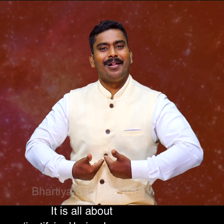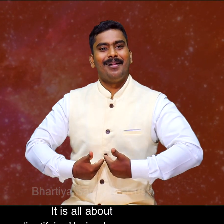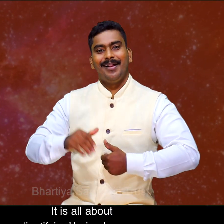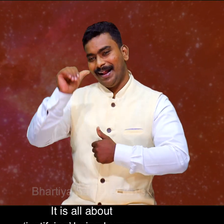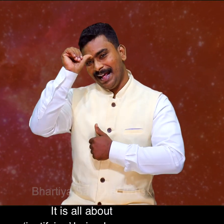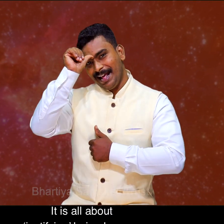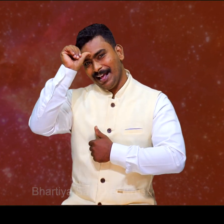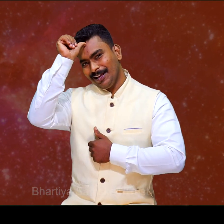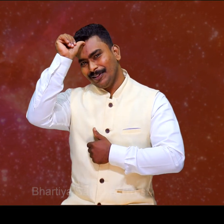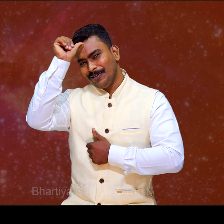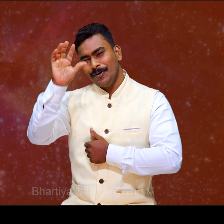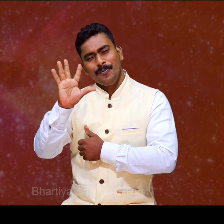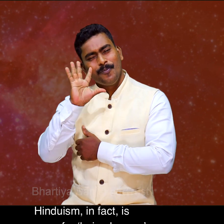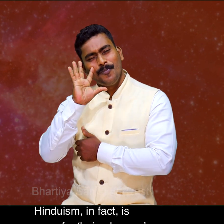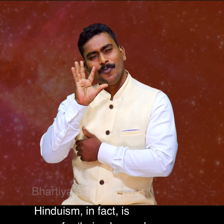being a human.